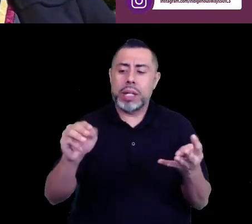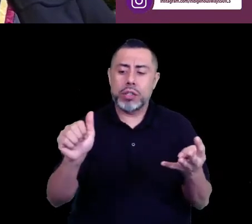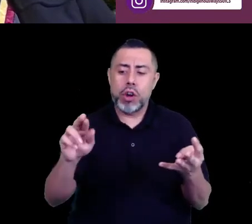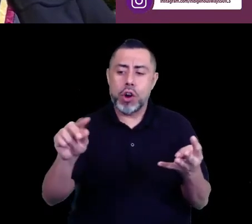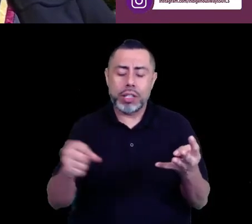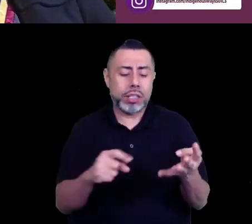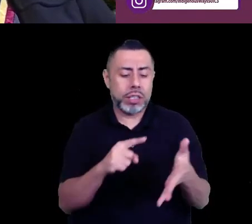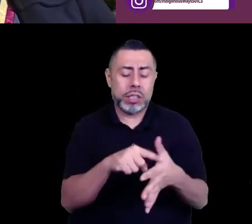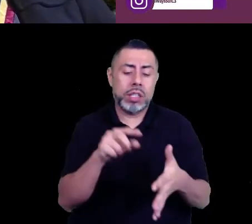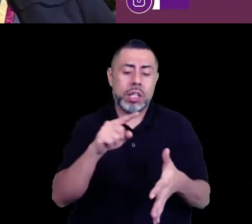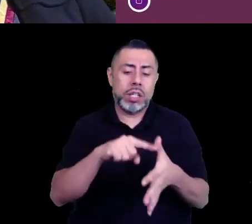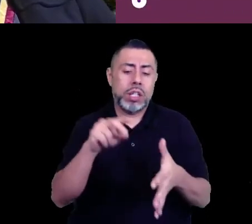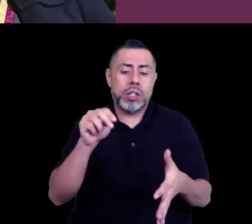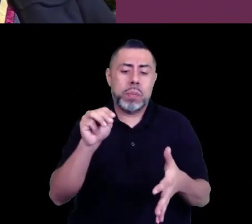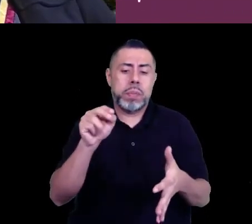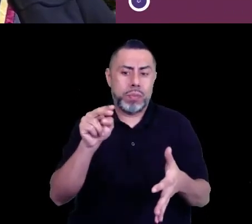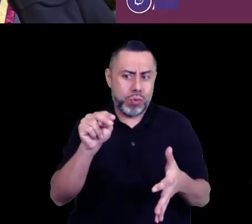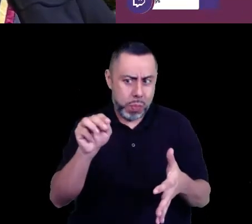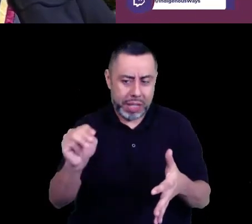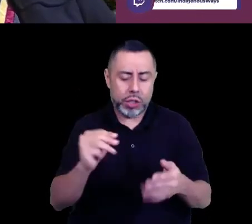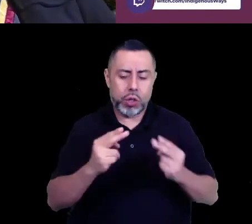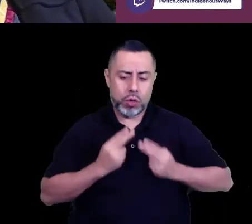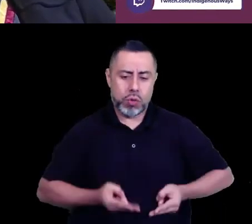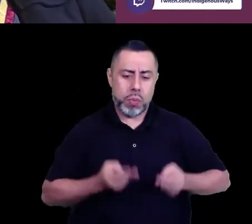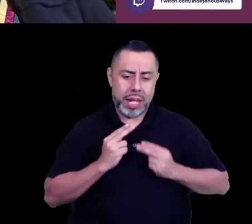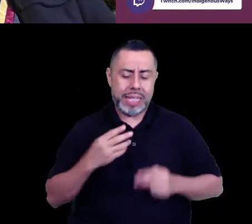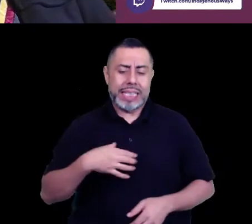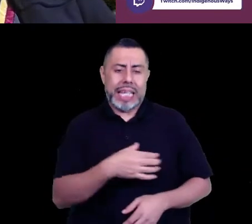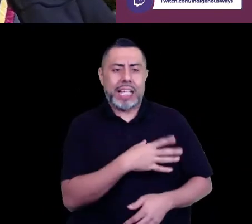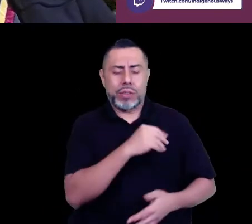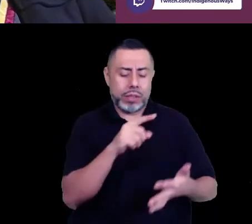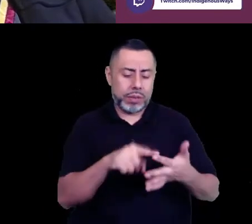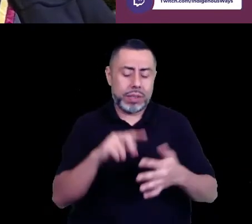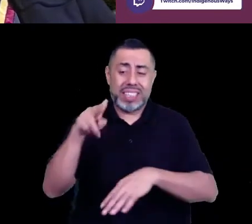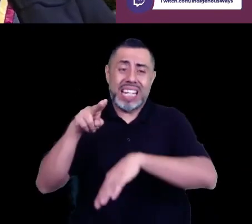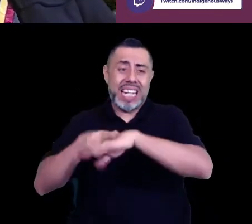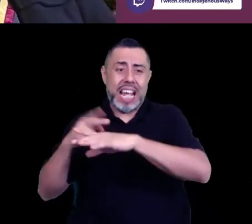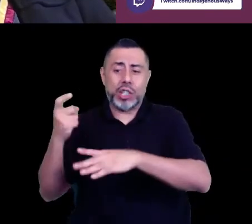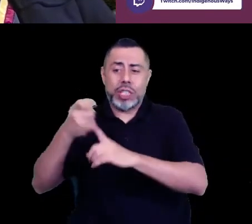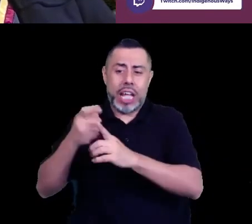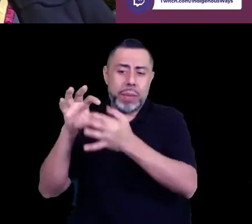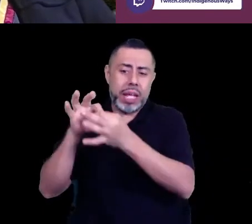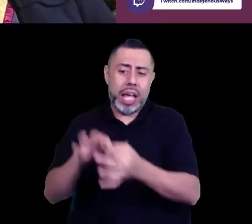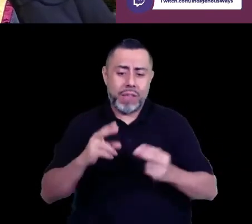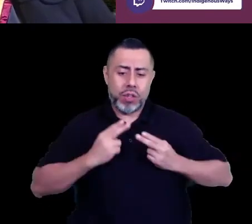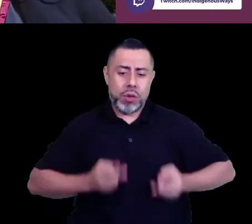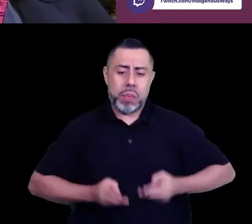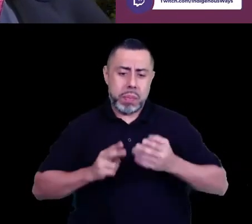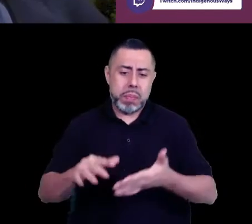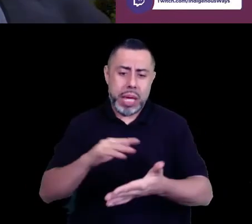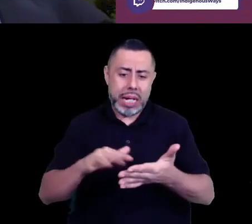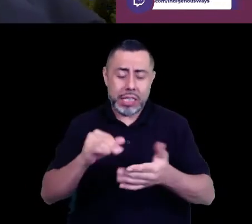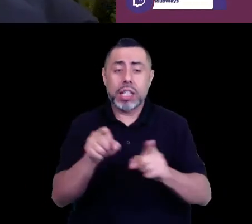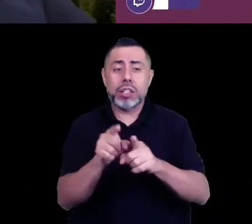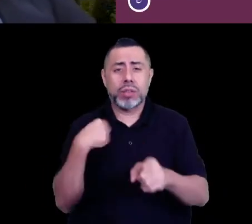and National Endowment of Humanities. And as always, we are very grateful for our Indigenous